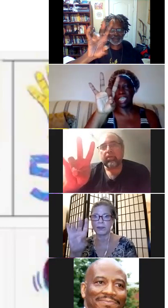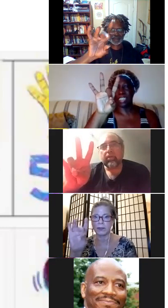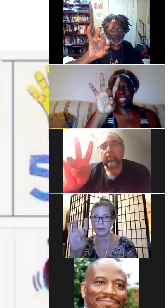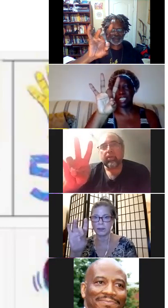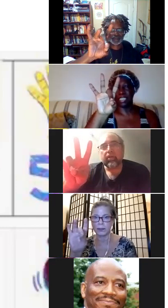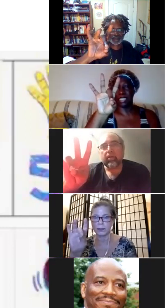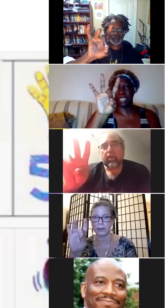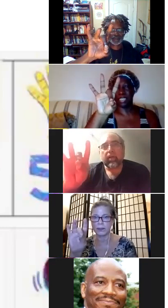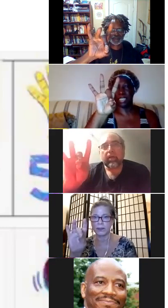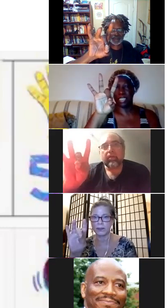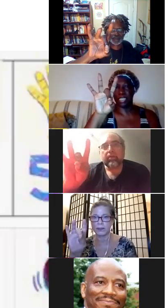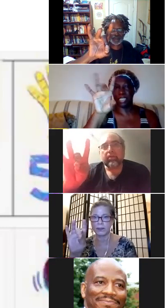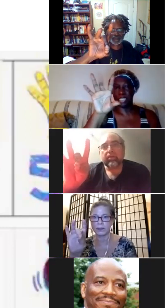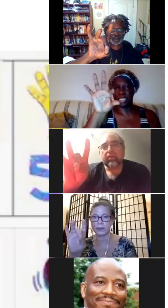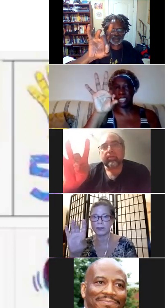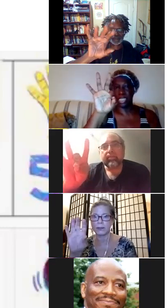8,